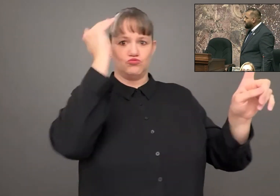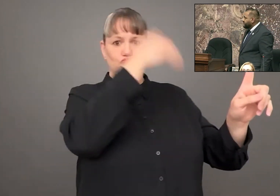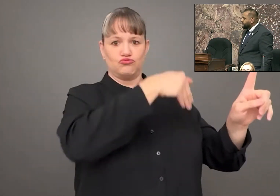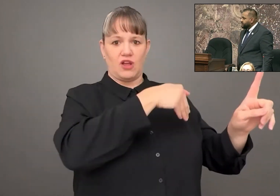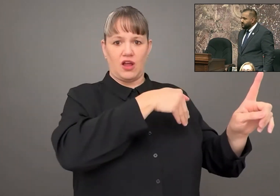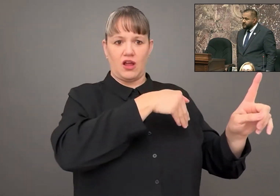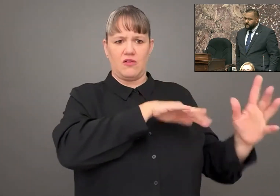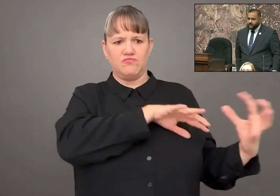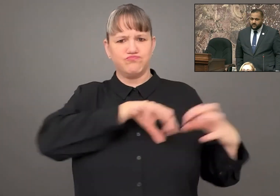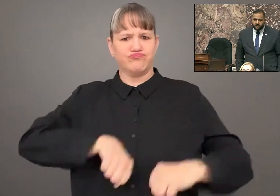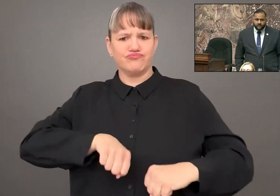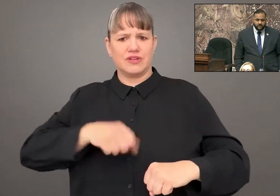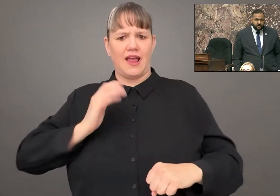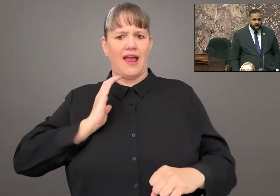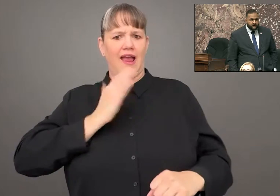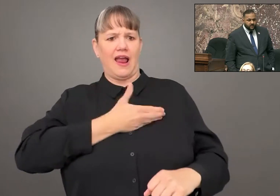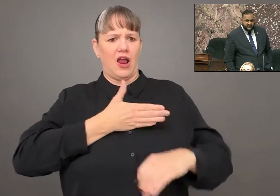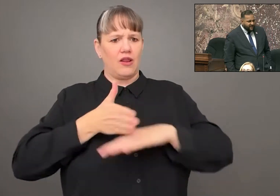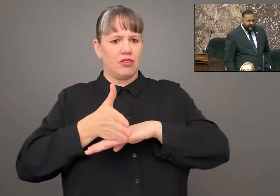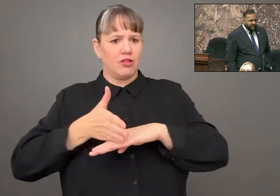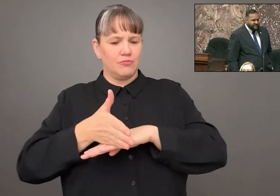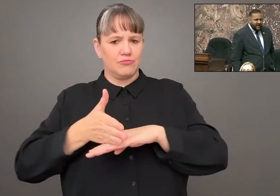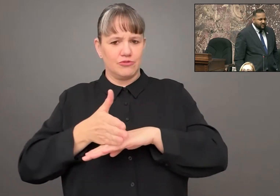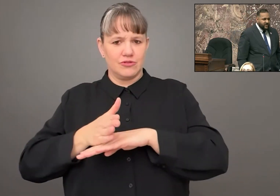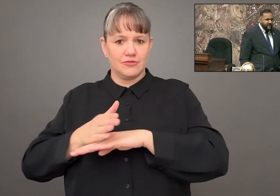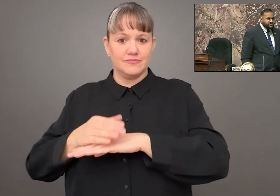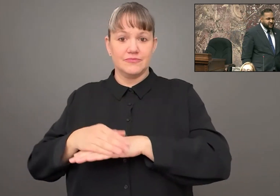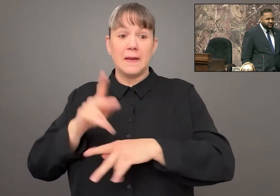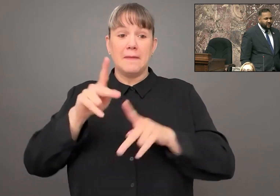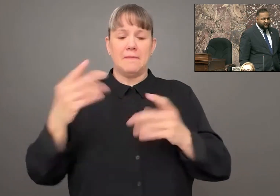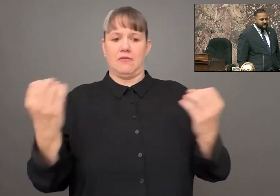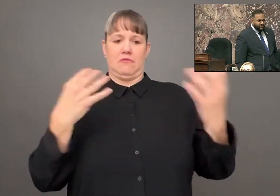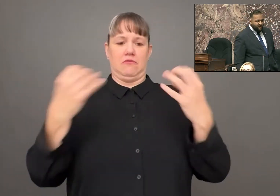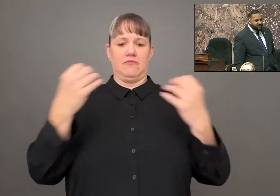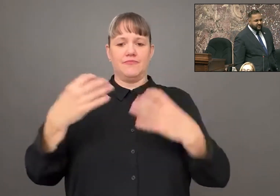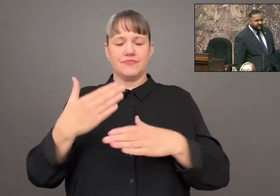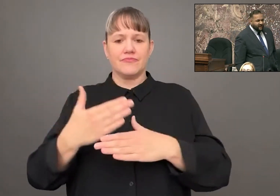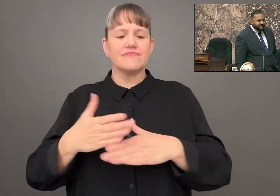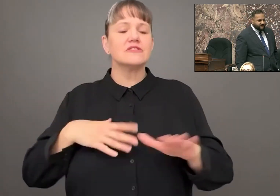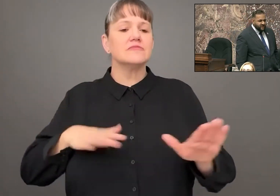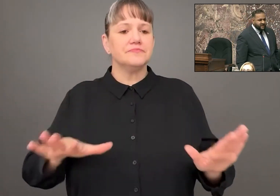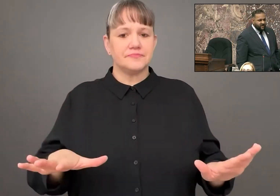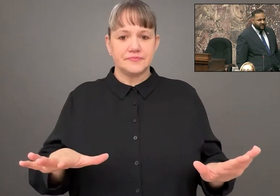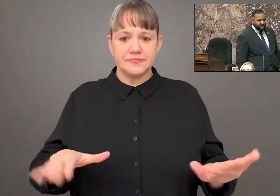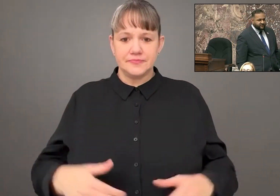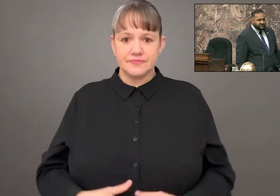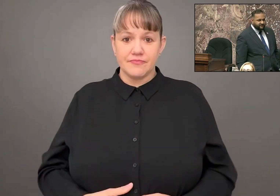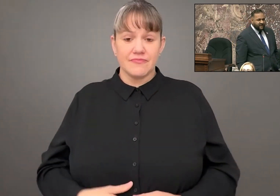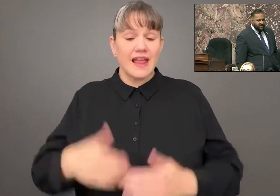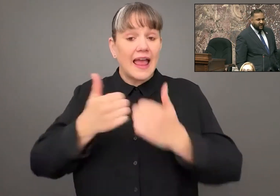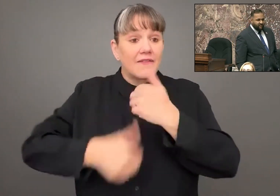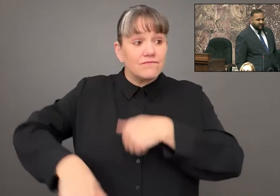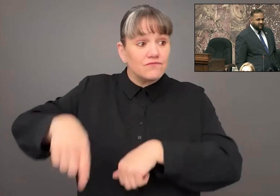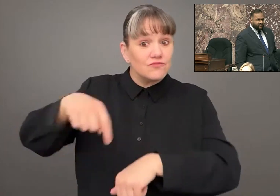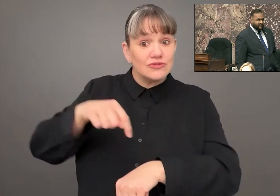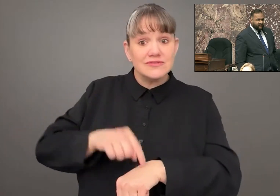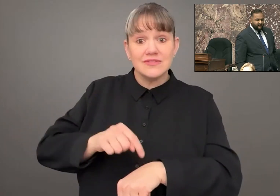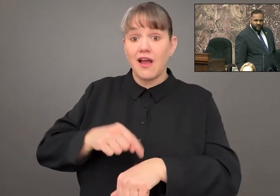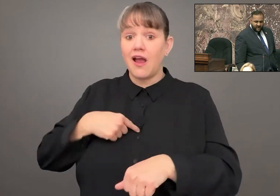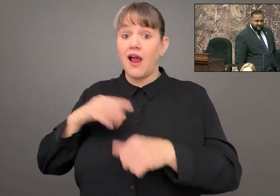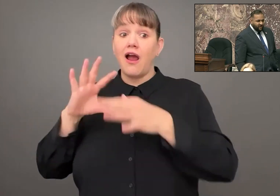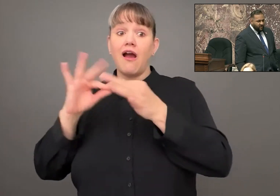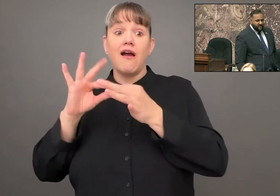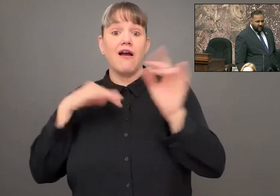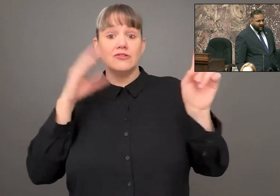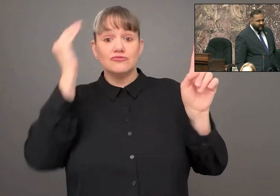mention Donald Trump, they get upset. It's like every time we mention Donald Trump, these guys freak out as if they're defending him.